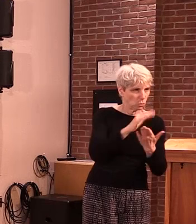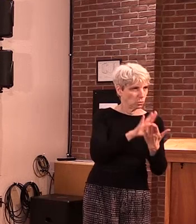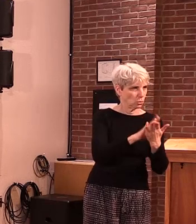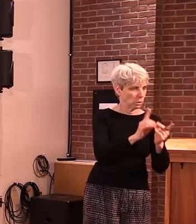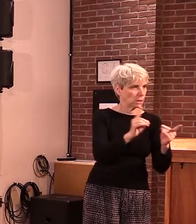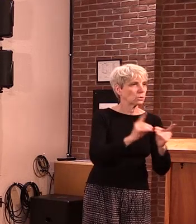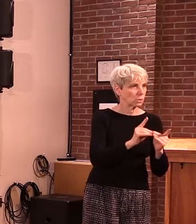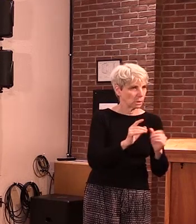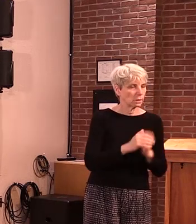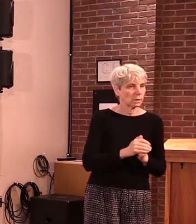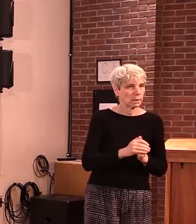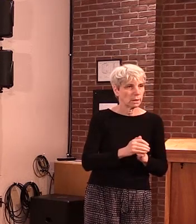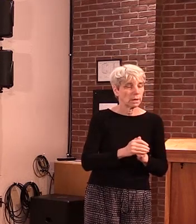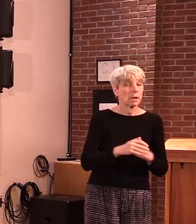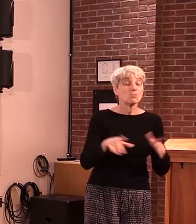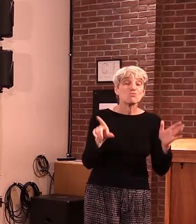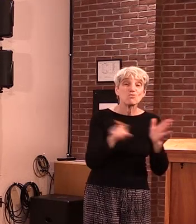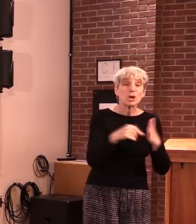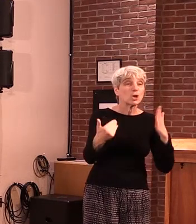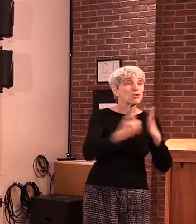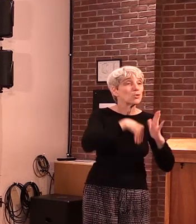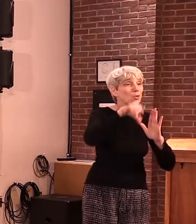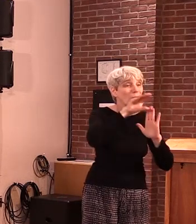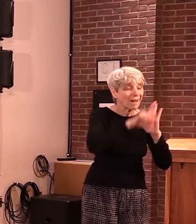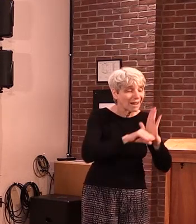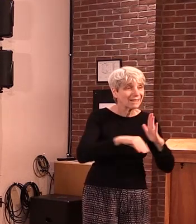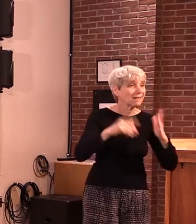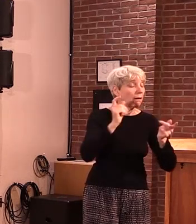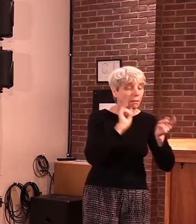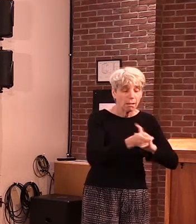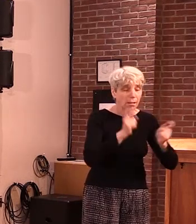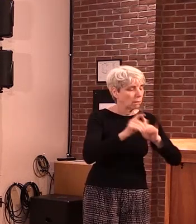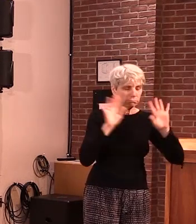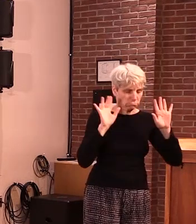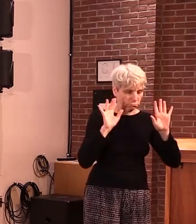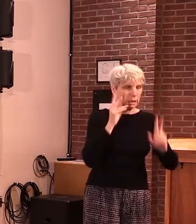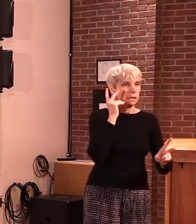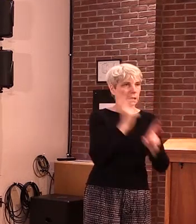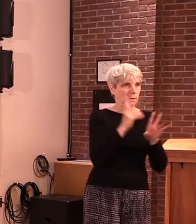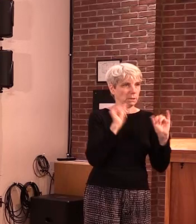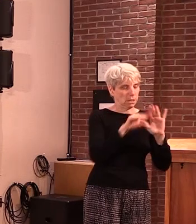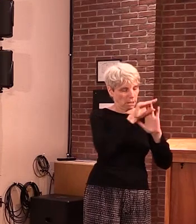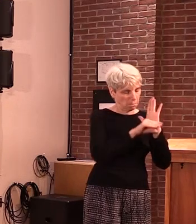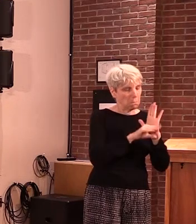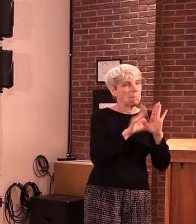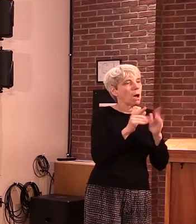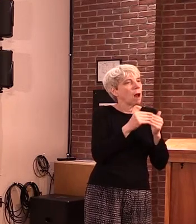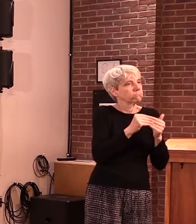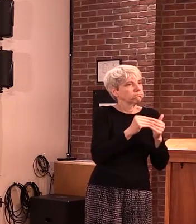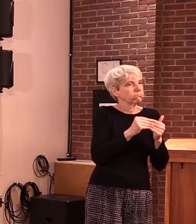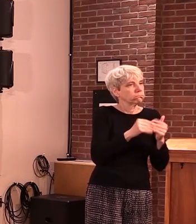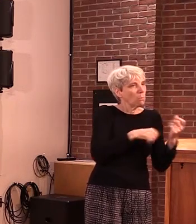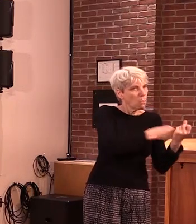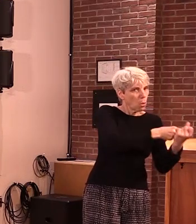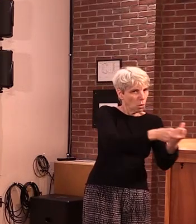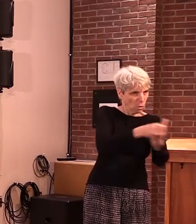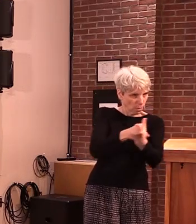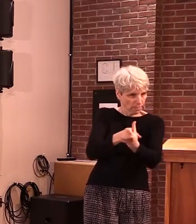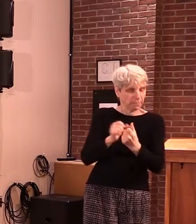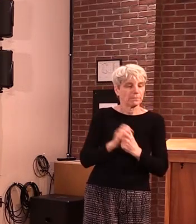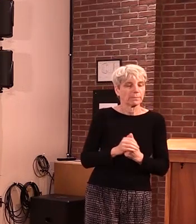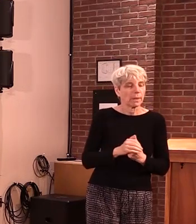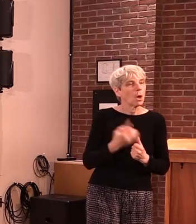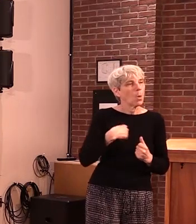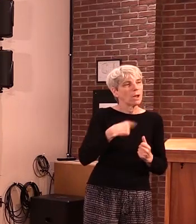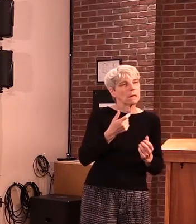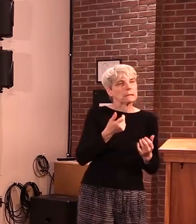the publication of new guidance in favor of supporting the implementation of the guidance we already have. We do have a few pieces of guidance that are in the